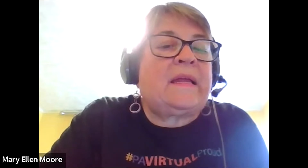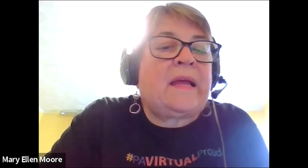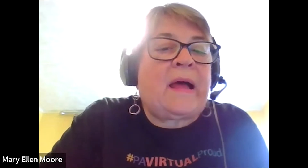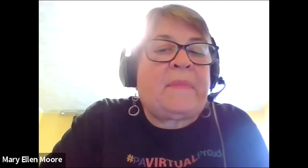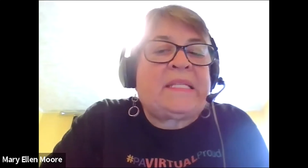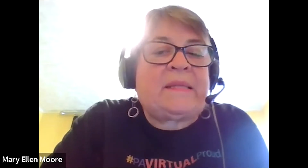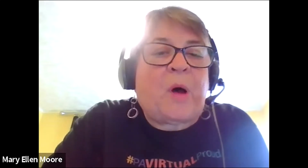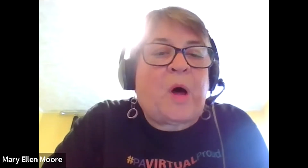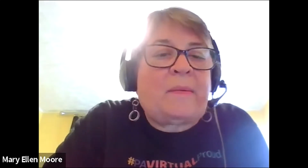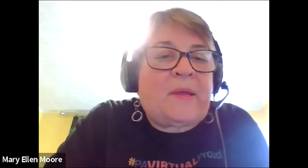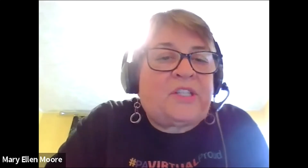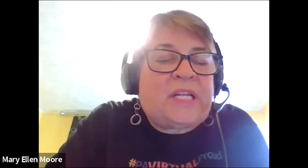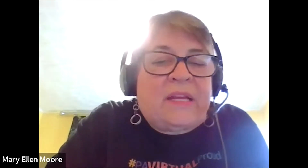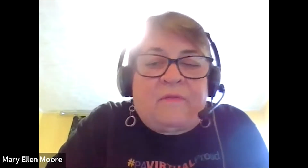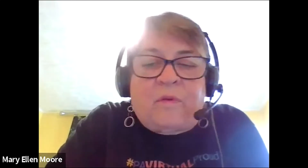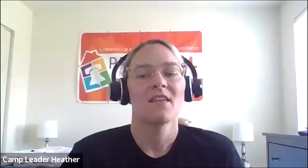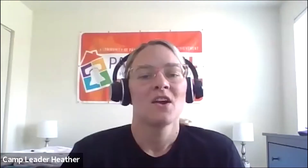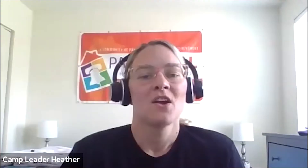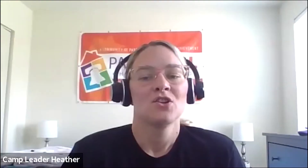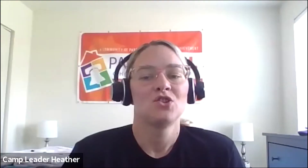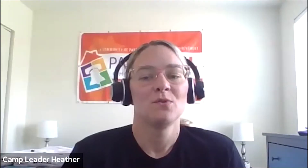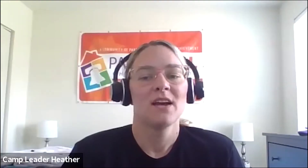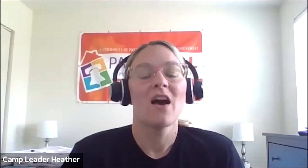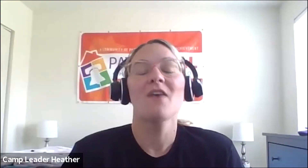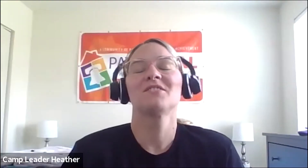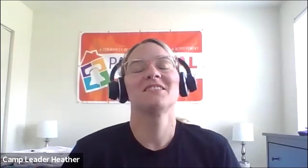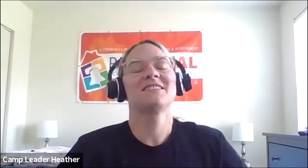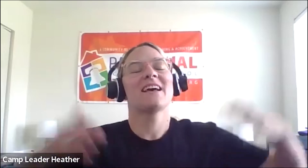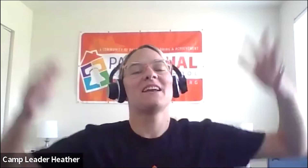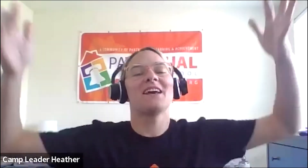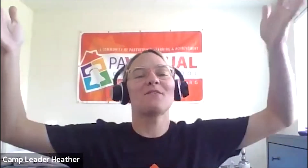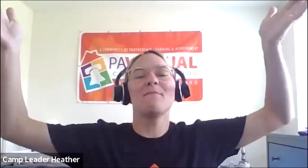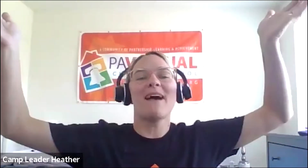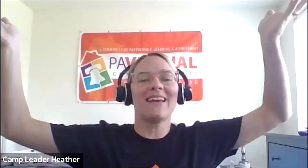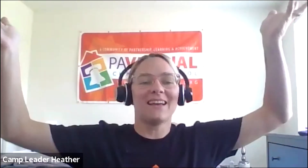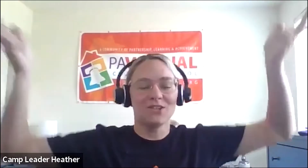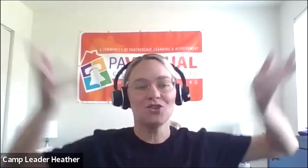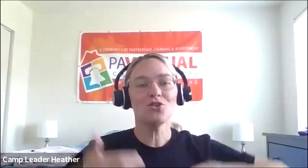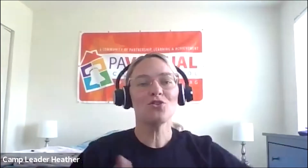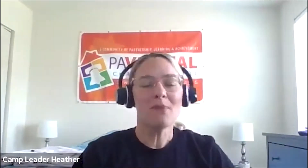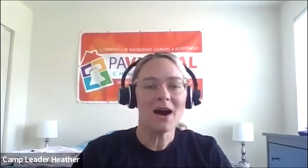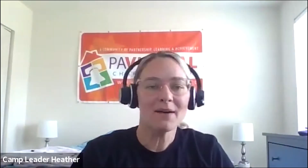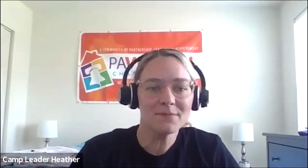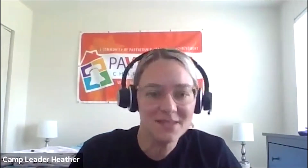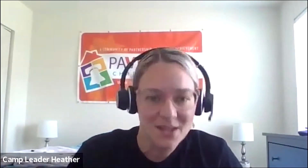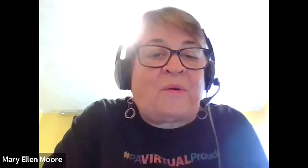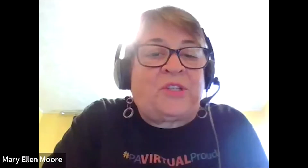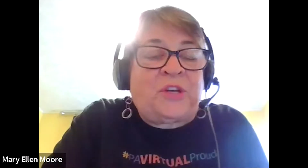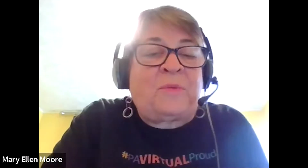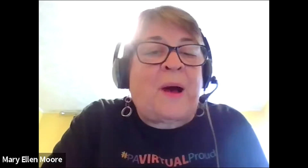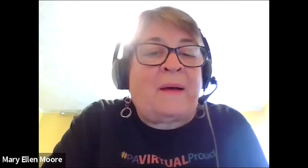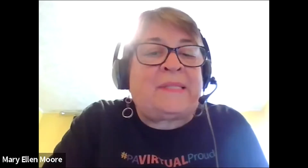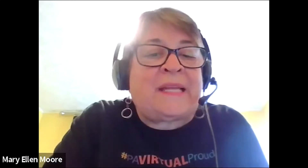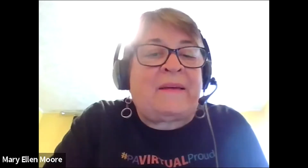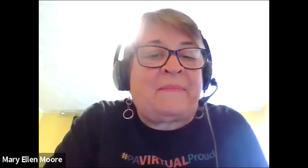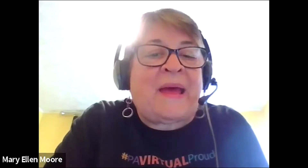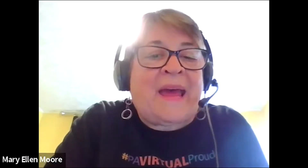I missed the bottom there. She leaned forward. Do we have, I was going to say another Megan. I thought so. With the name of